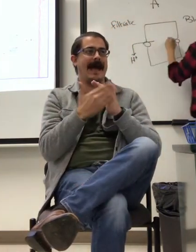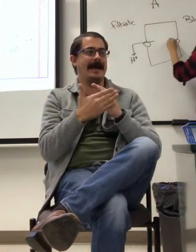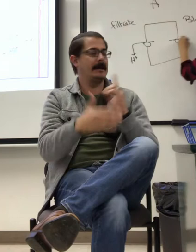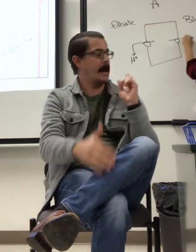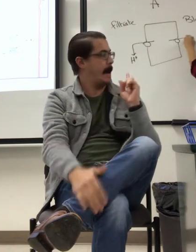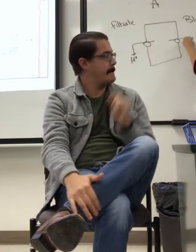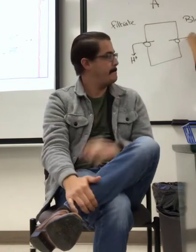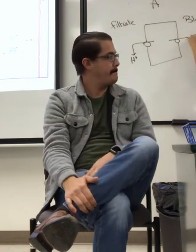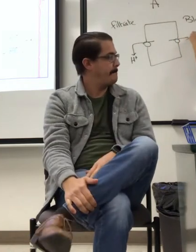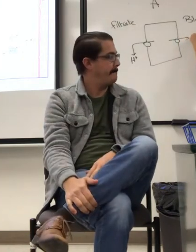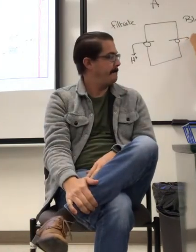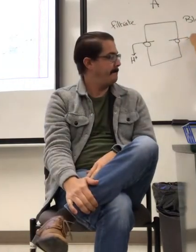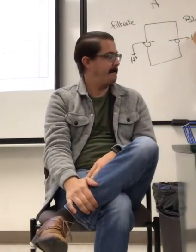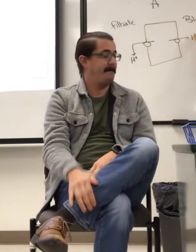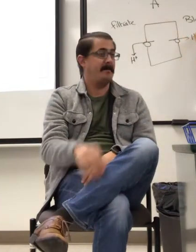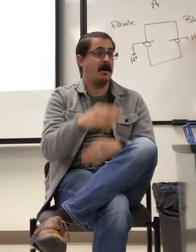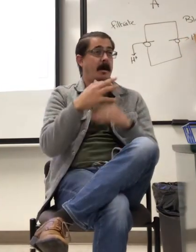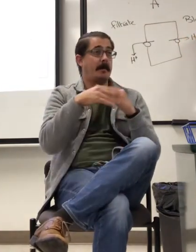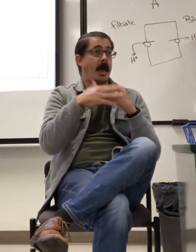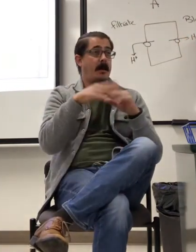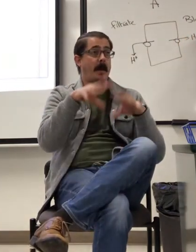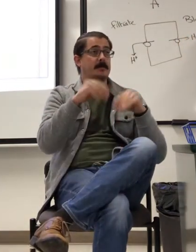The blood is reabsorbing the base.